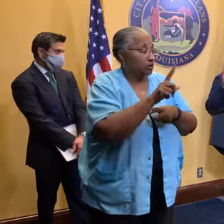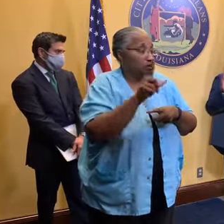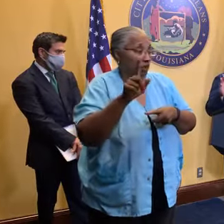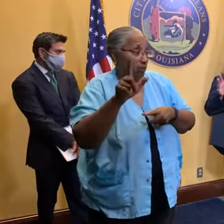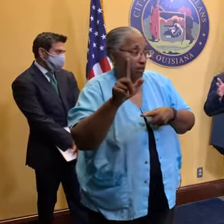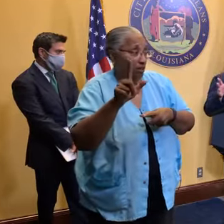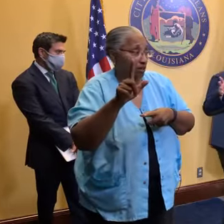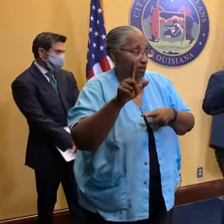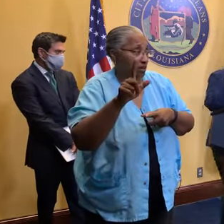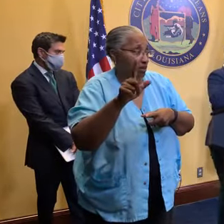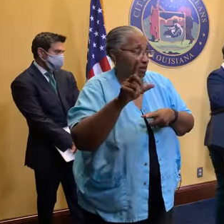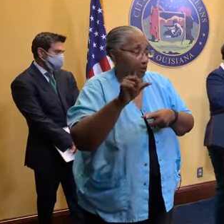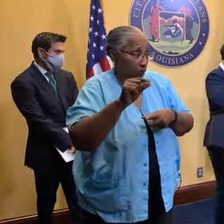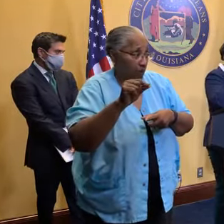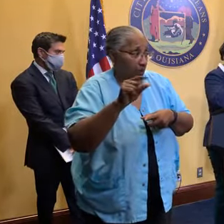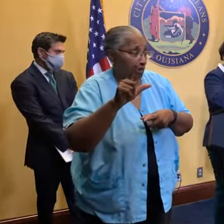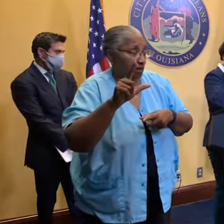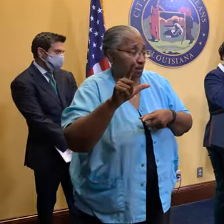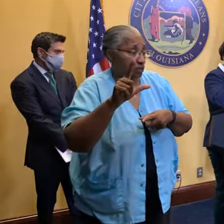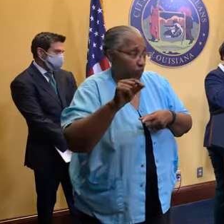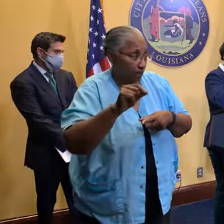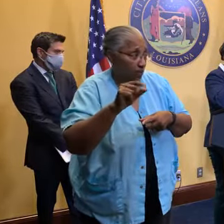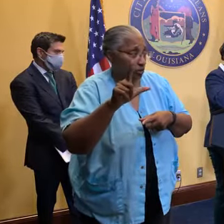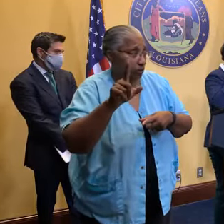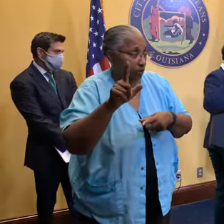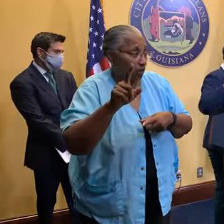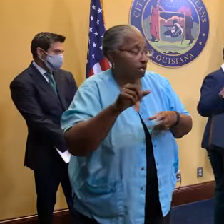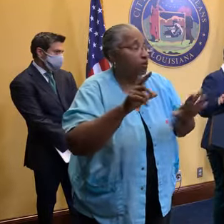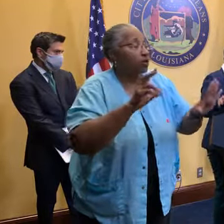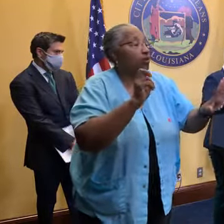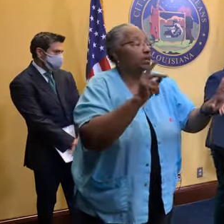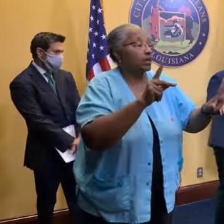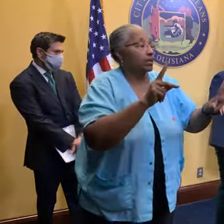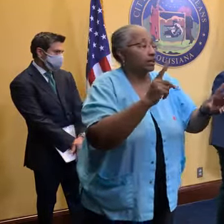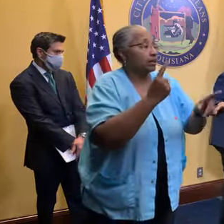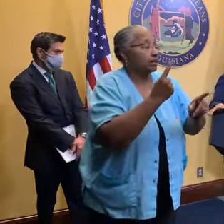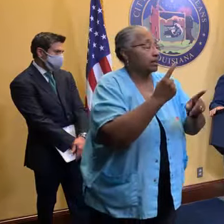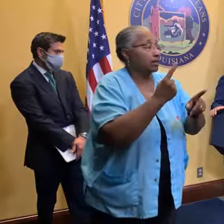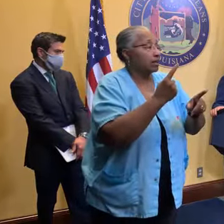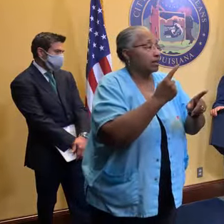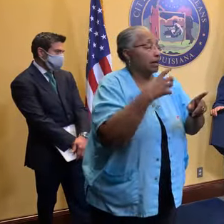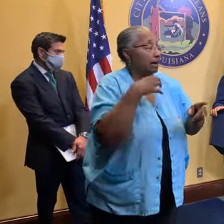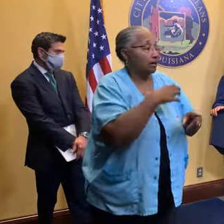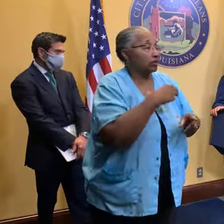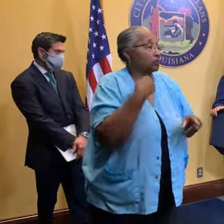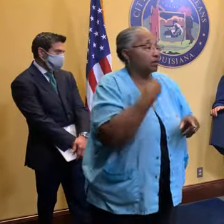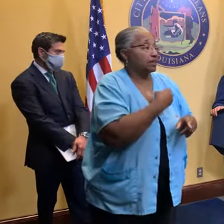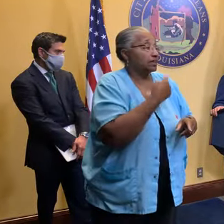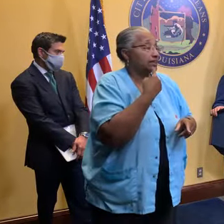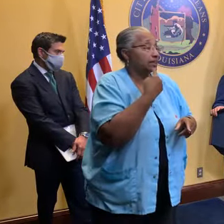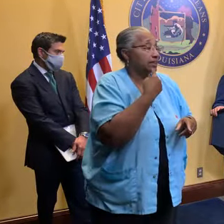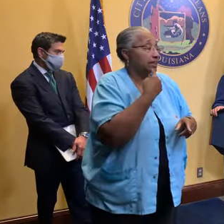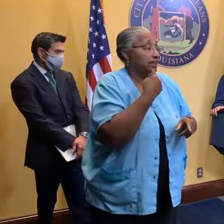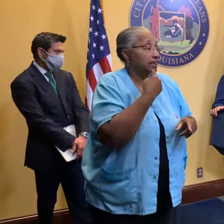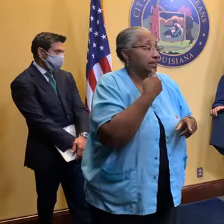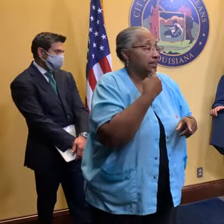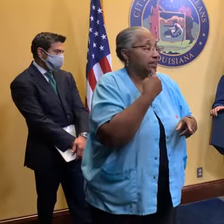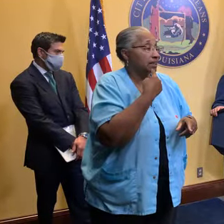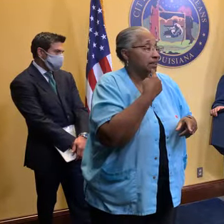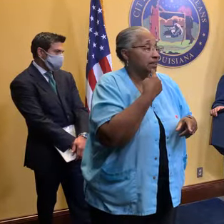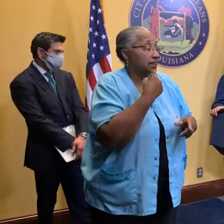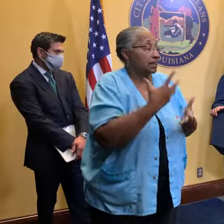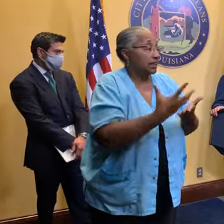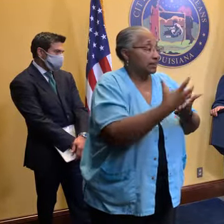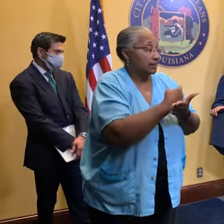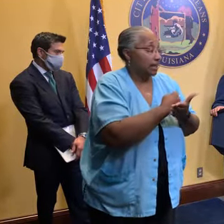taking the 2021. Correct me if I'm wrong. The council members said that they're moving the salary threshold for